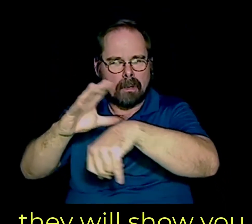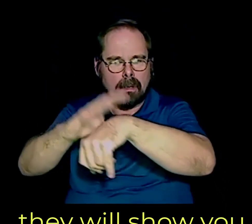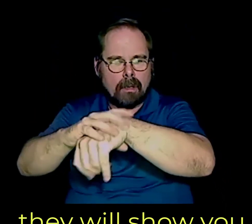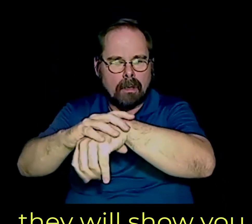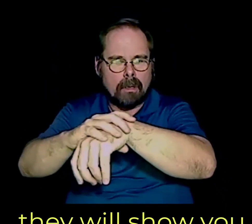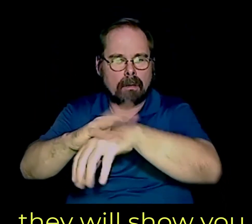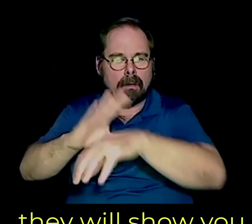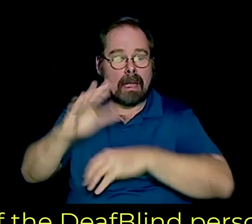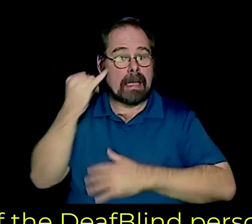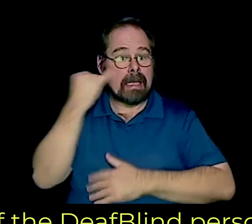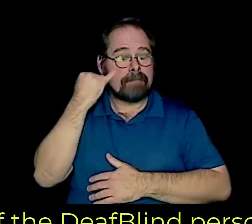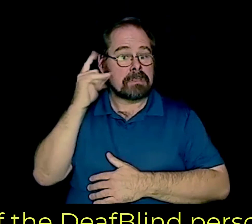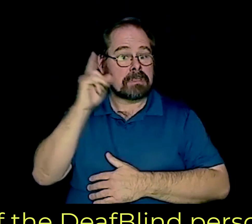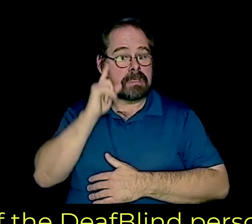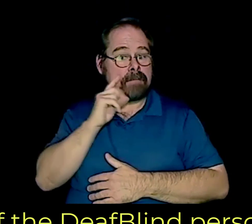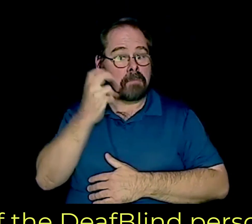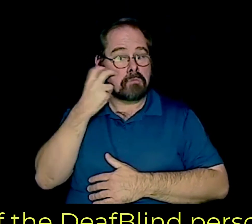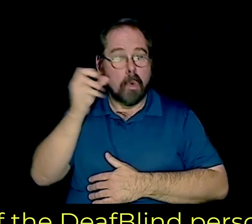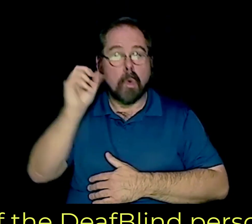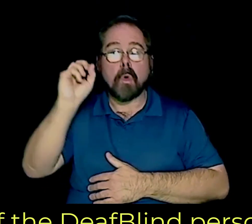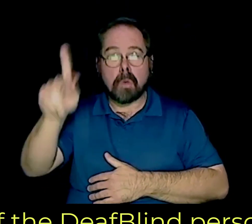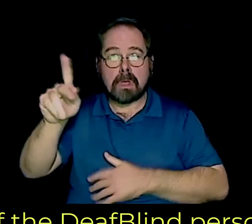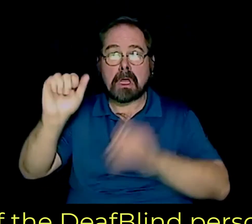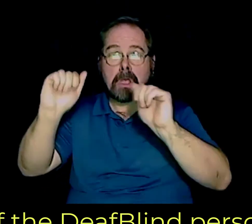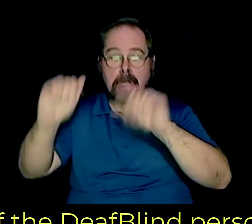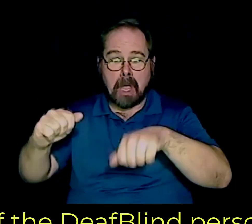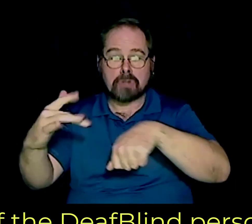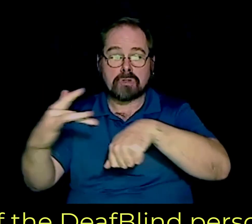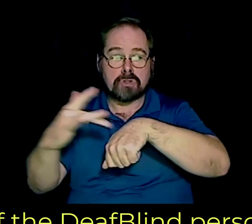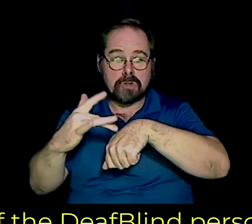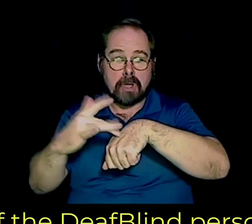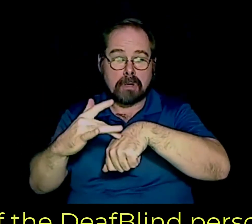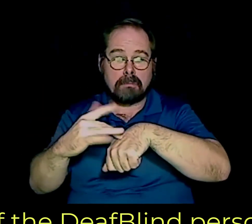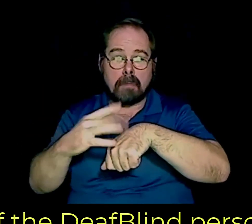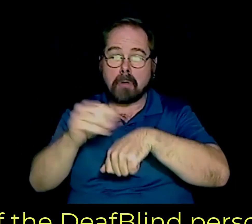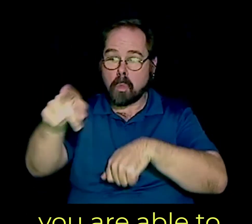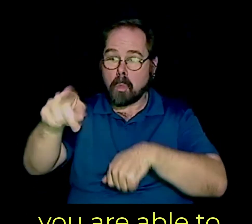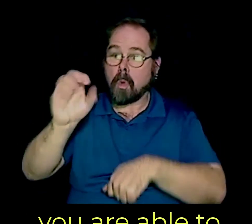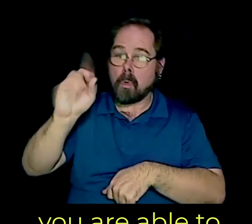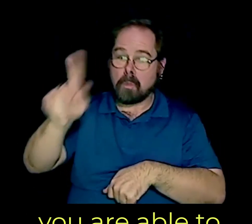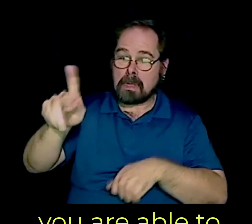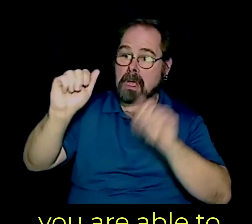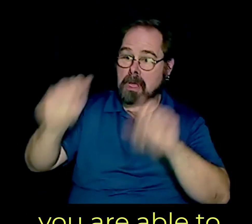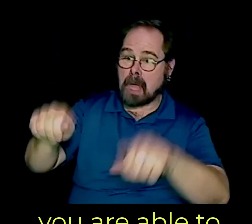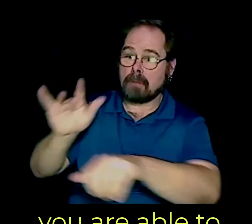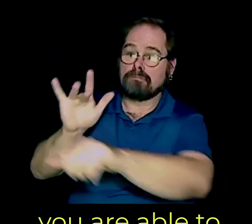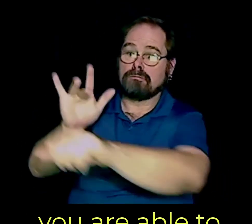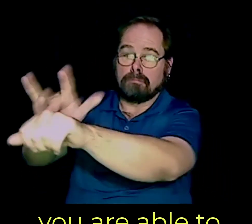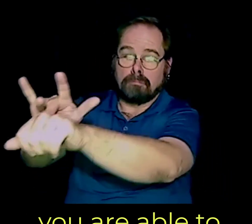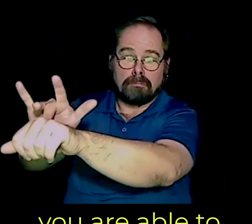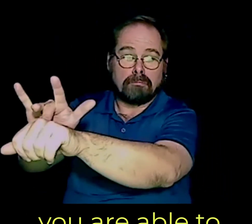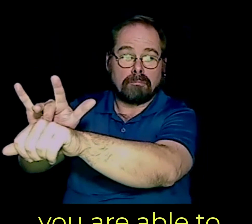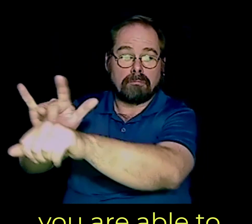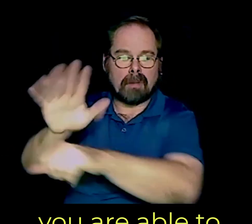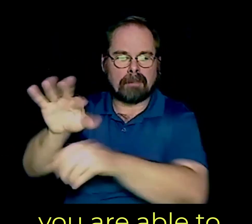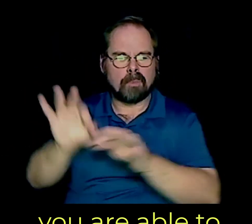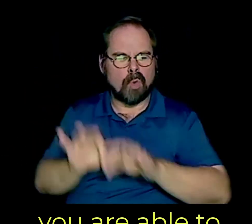with your hand. If the deafblind person allows contact and you are able, please use gloves